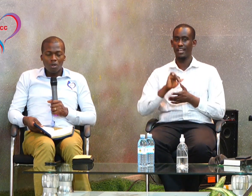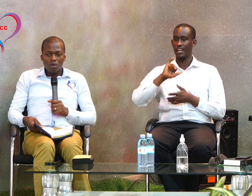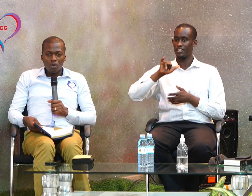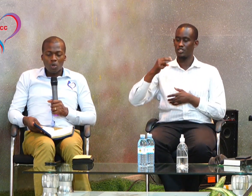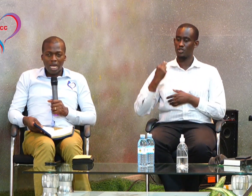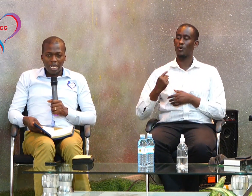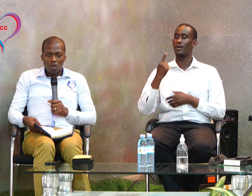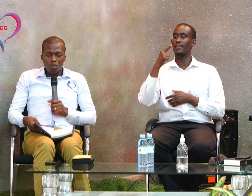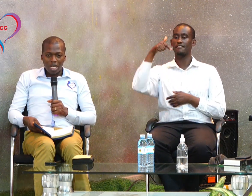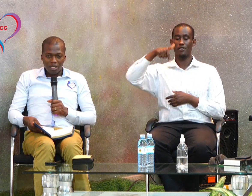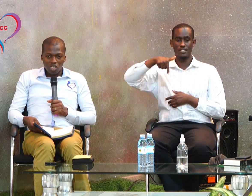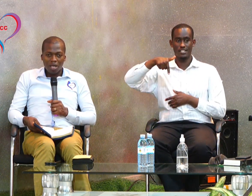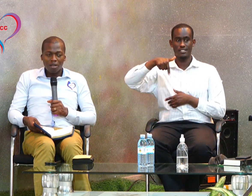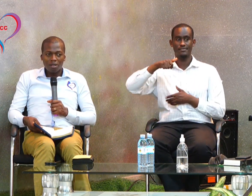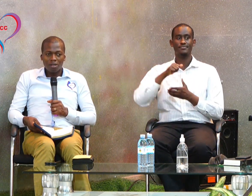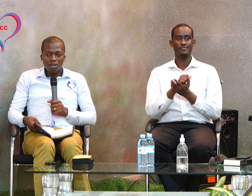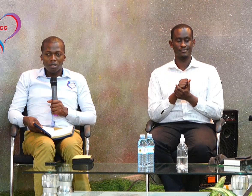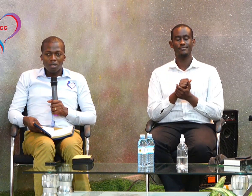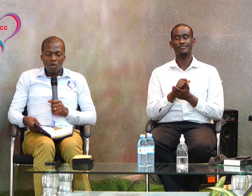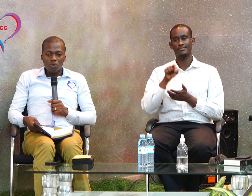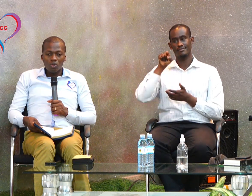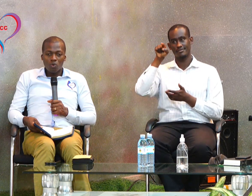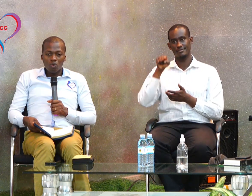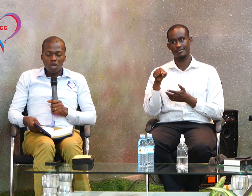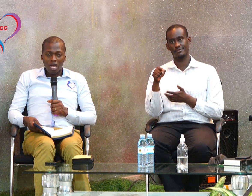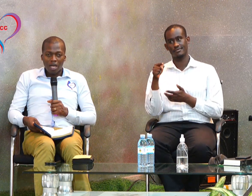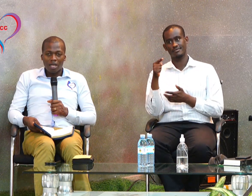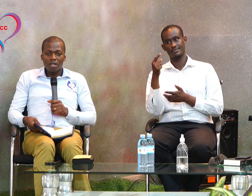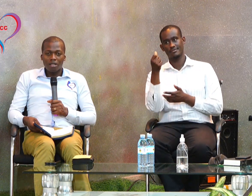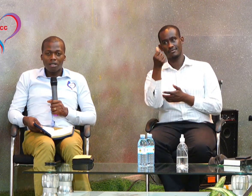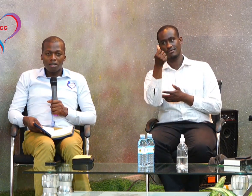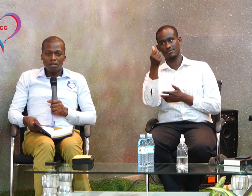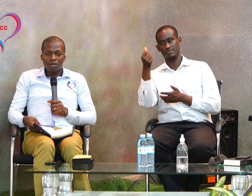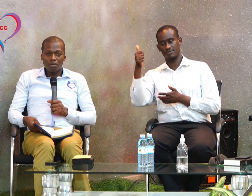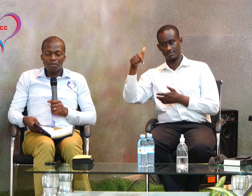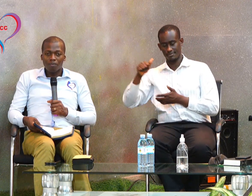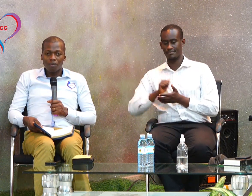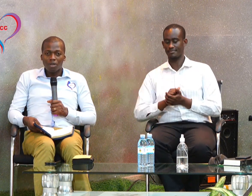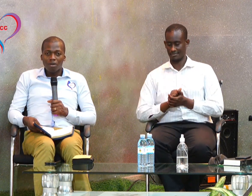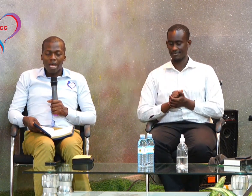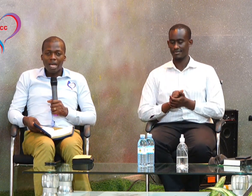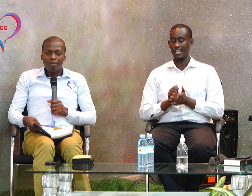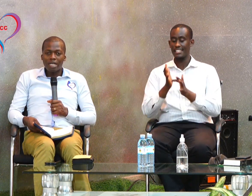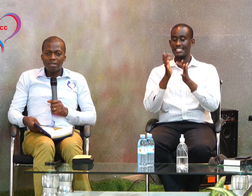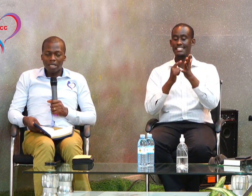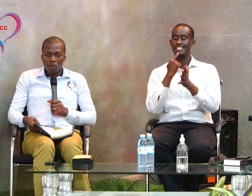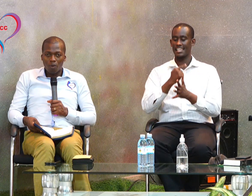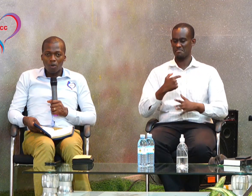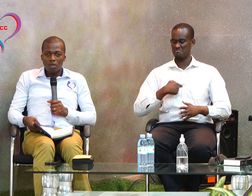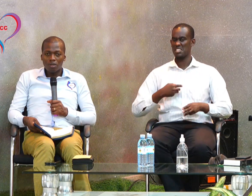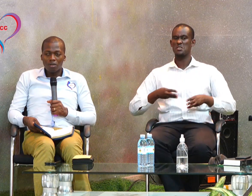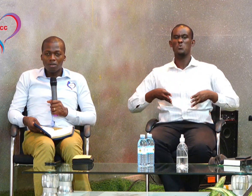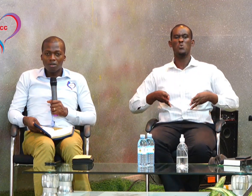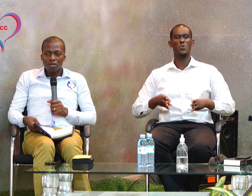14. Yukana kumina nya. Then verse 6 or 7. And he says, I am the way. Nagamba nze